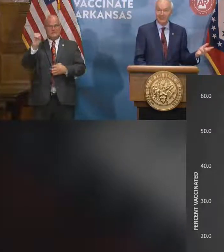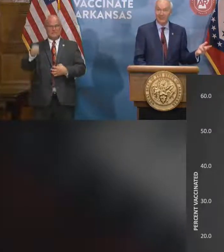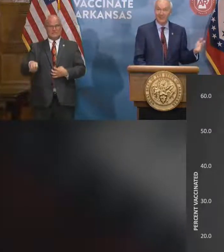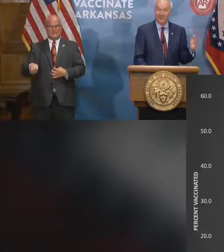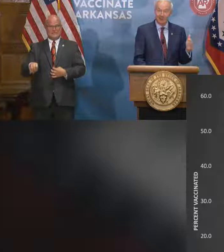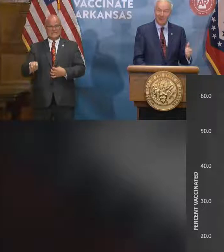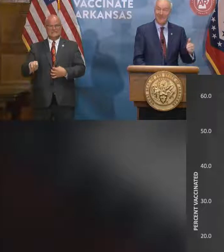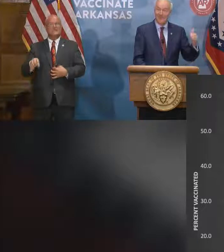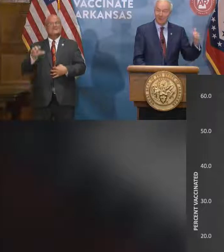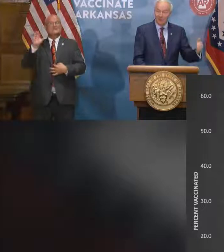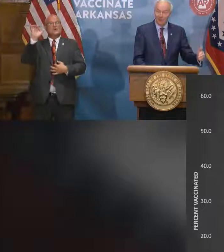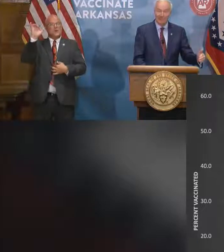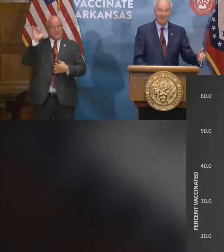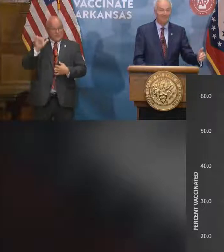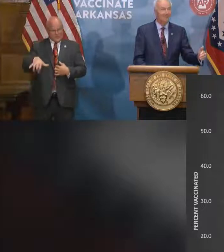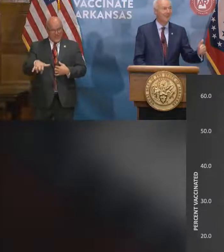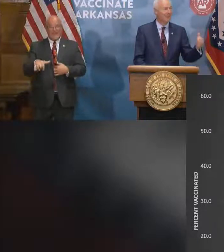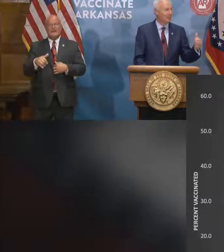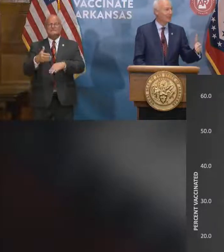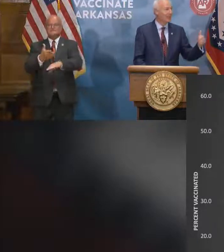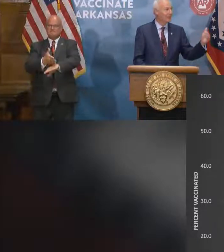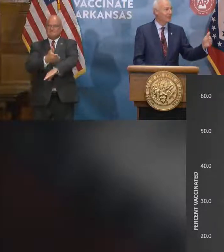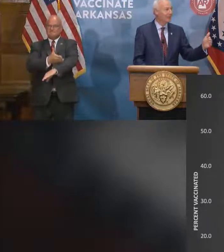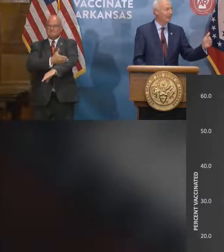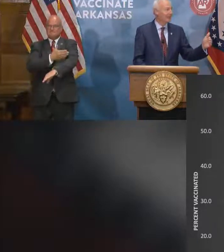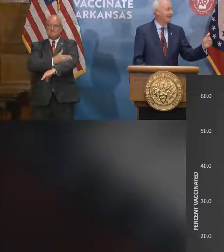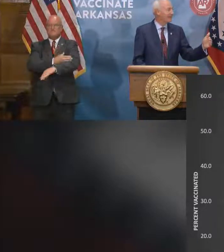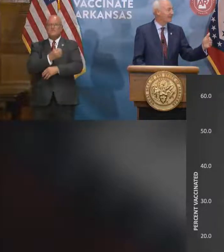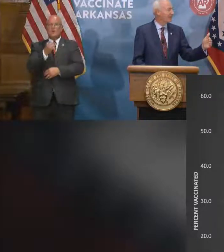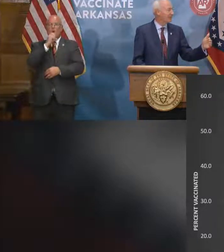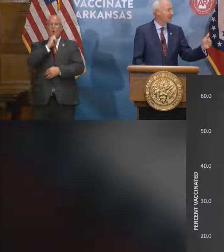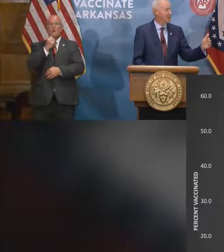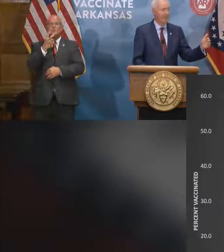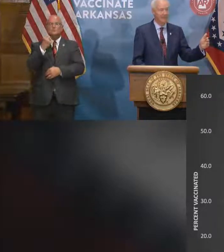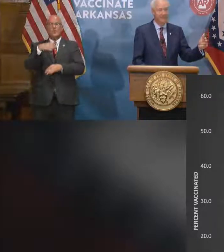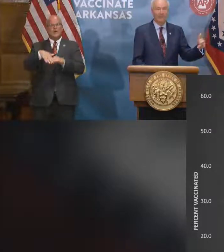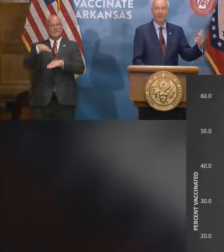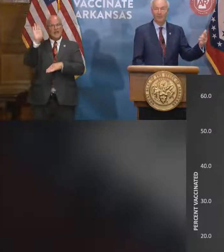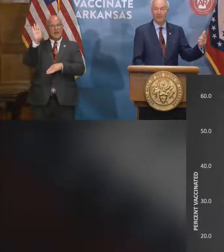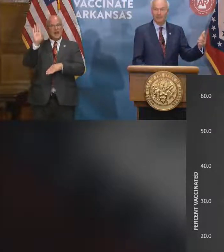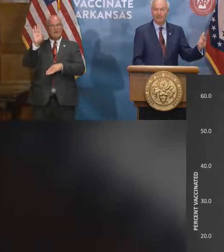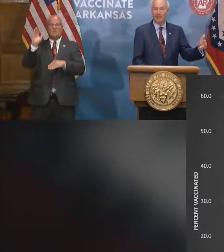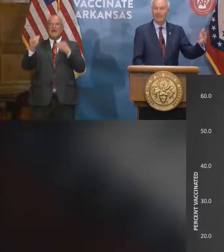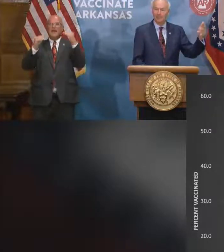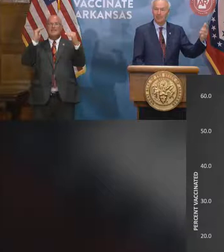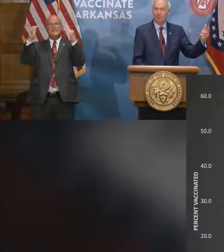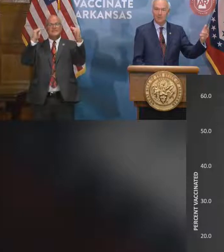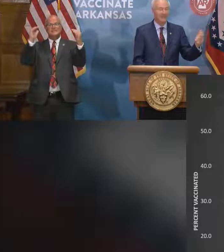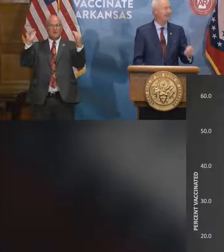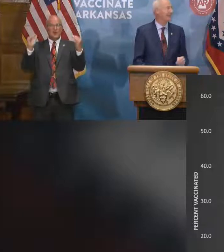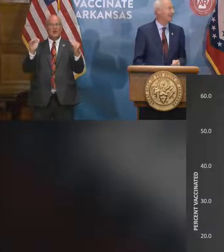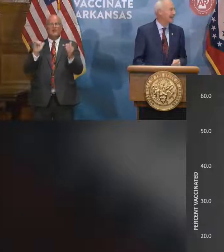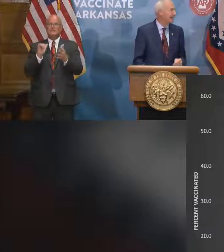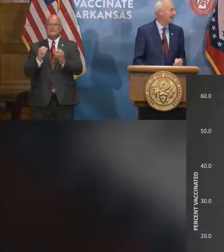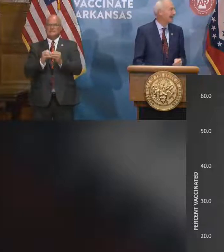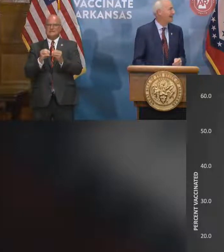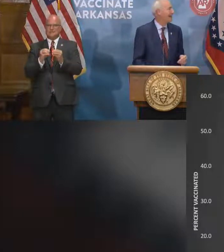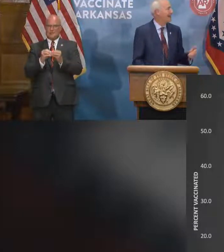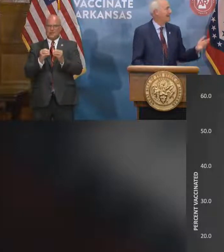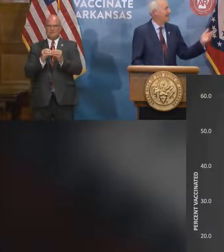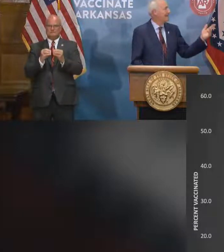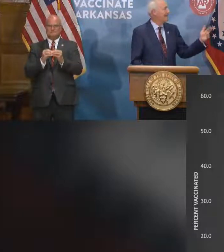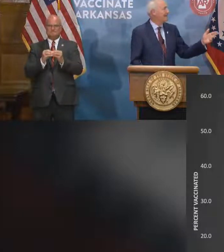61.7%. So that is moving up, 12 plus population, and if you look at the adult population, of course, that's even